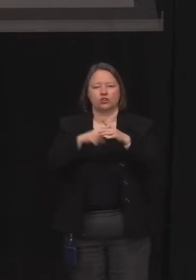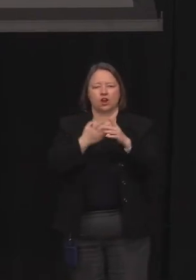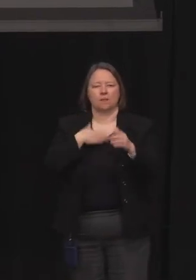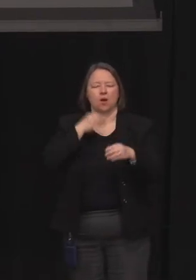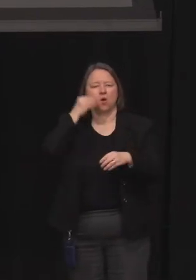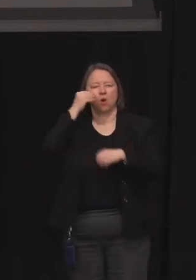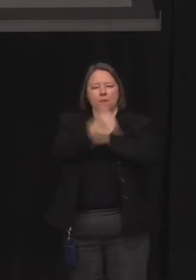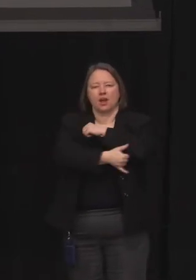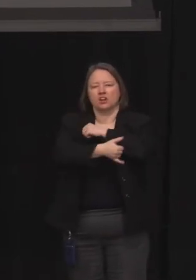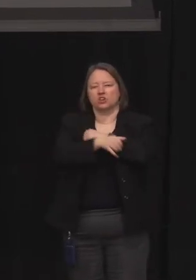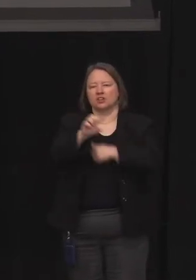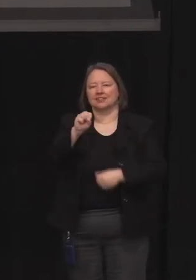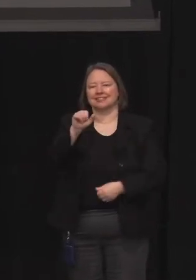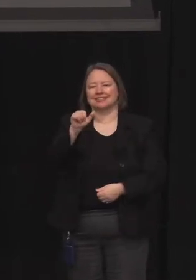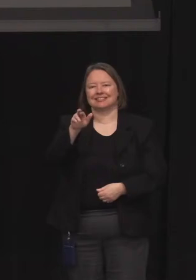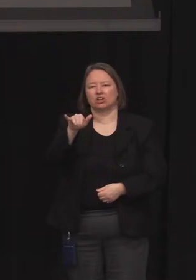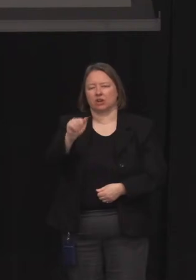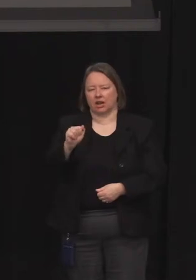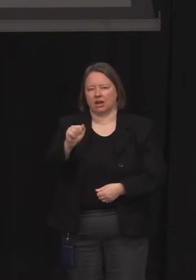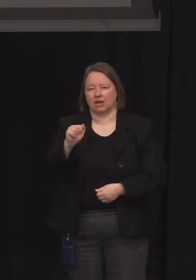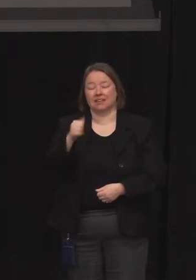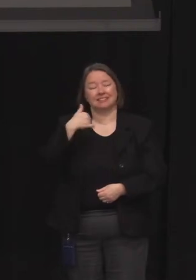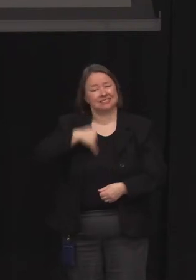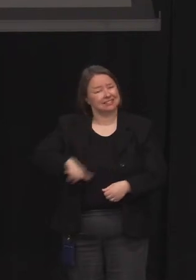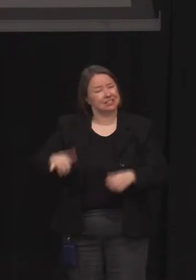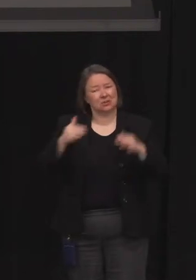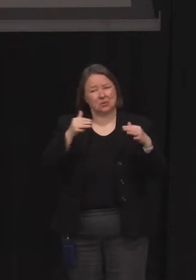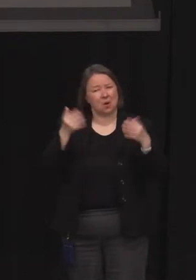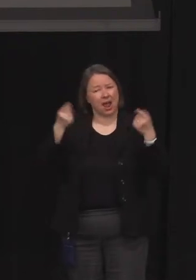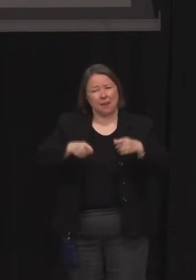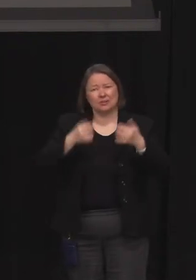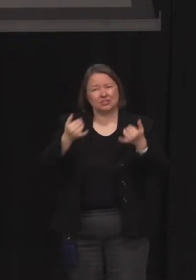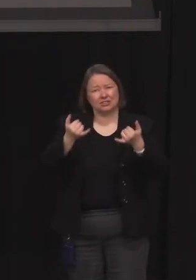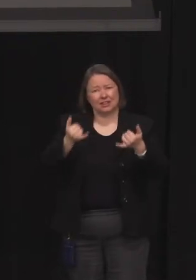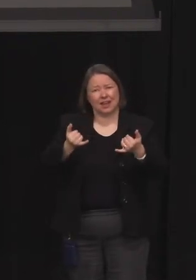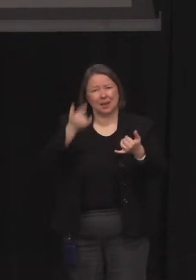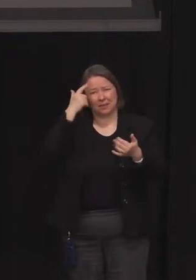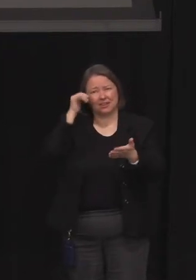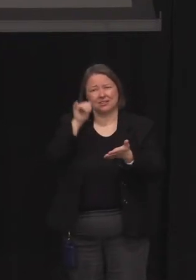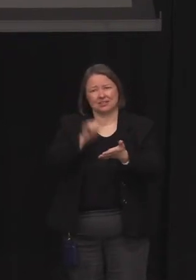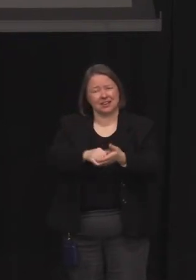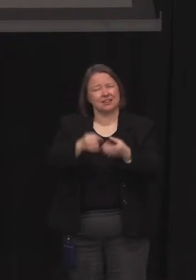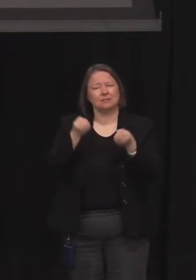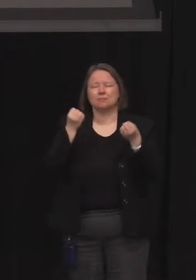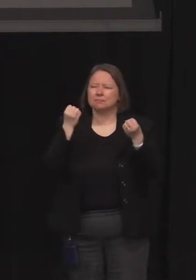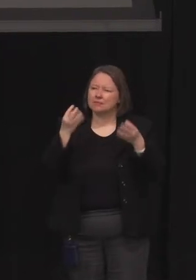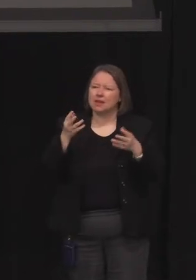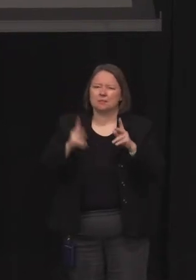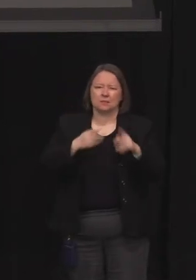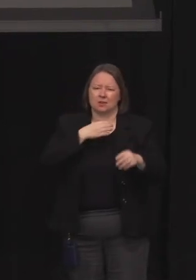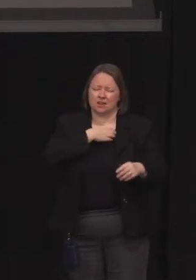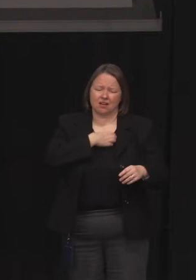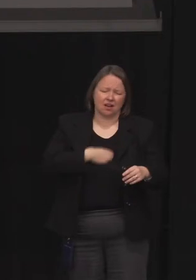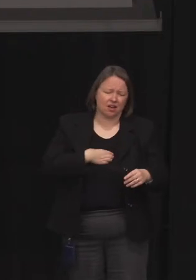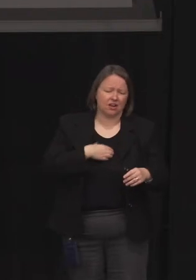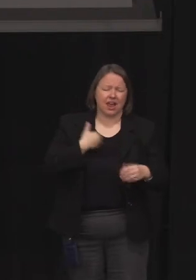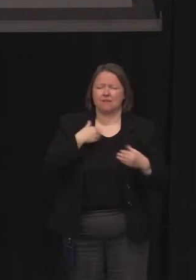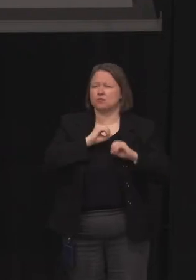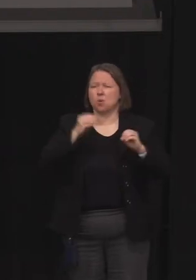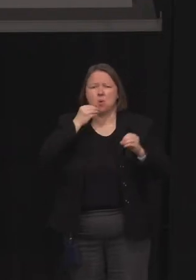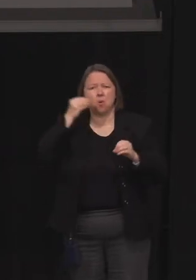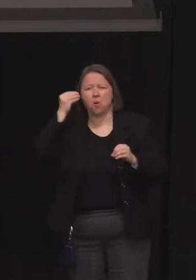home country, Syria, and it's still happening today. Because of this, there was a lot of hunger, homelessness, and